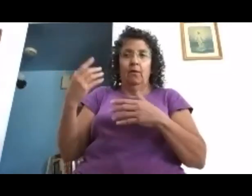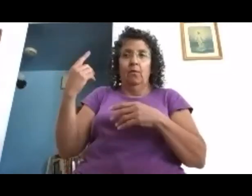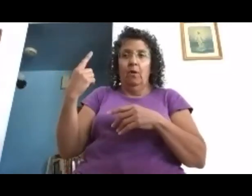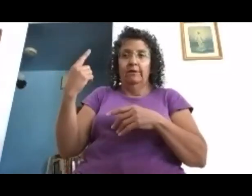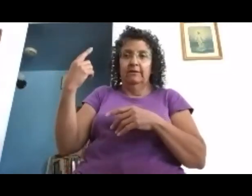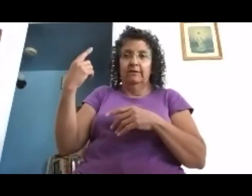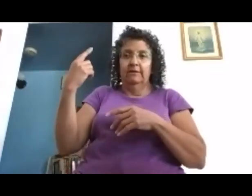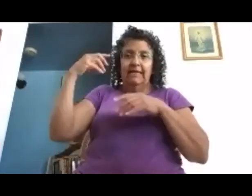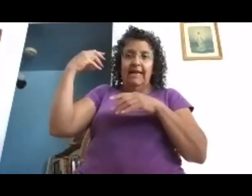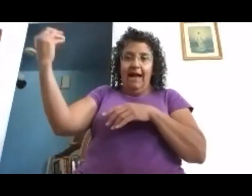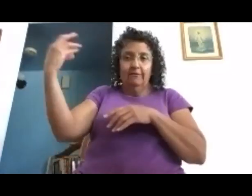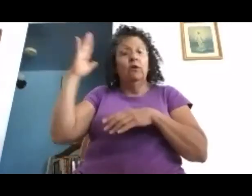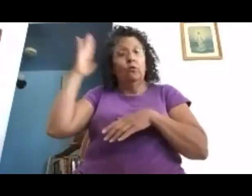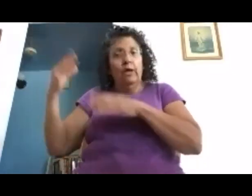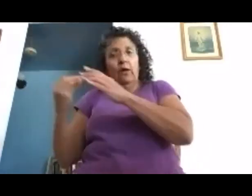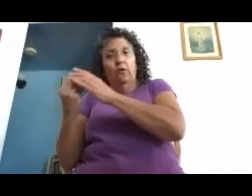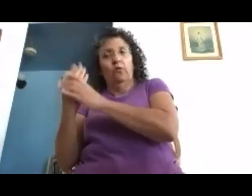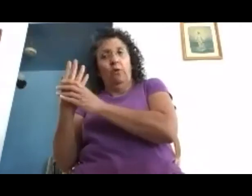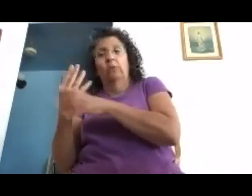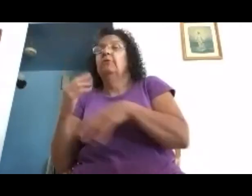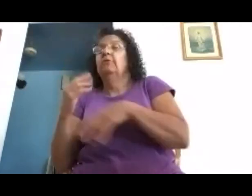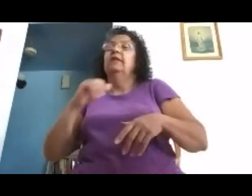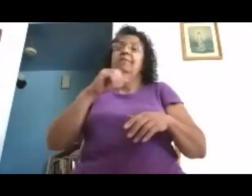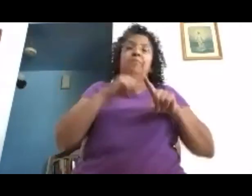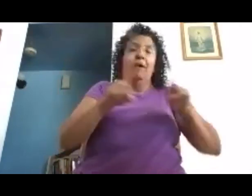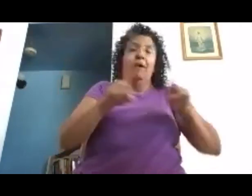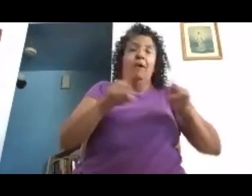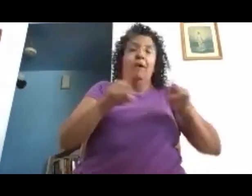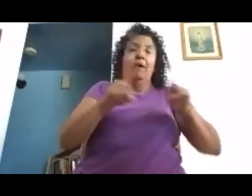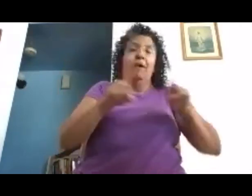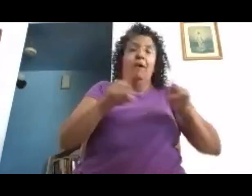3 days, not very long. Okay, I'm going to give these ones some more time.